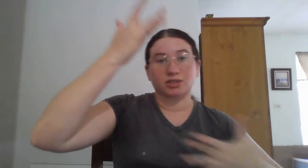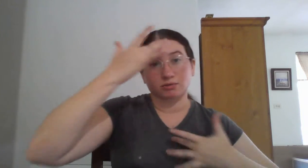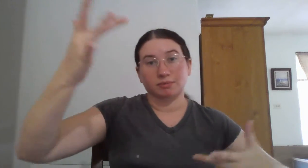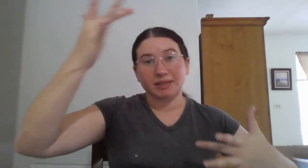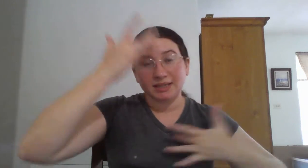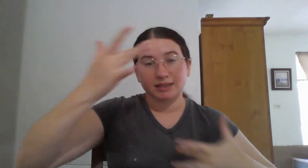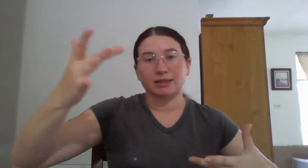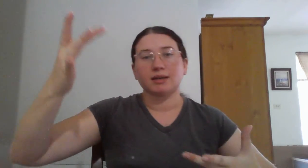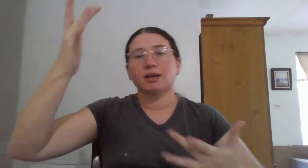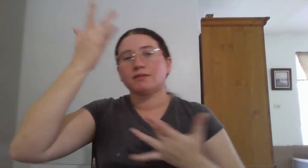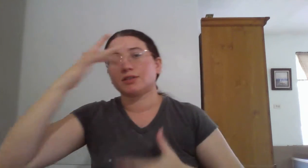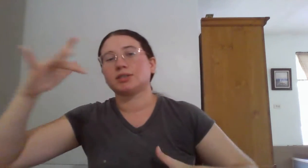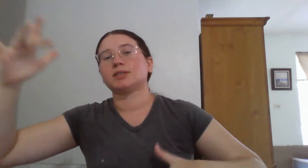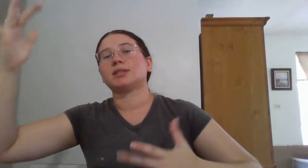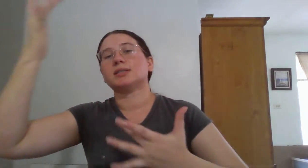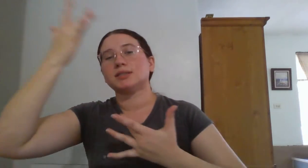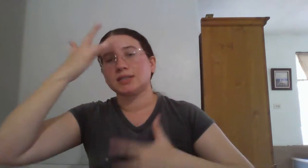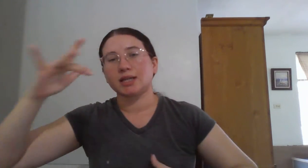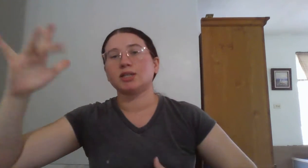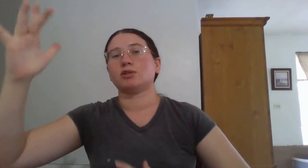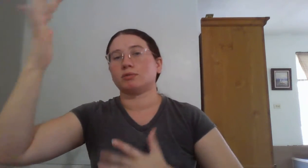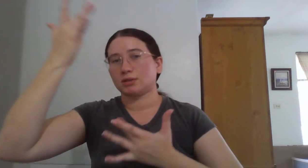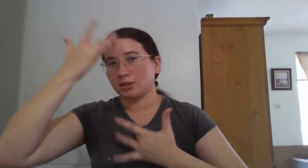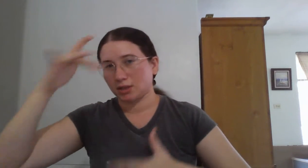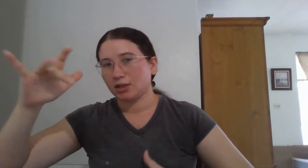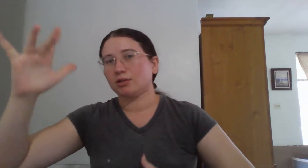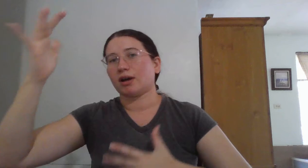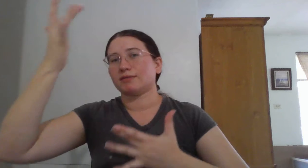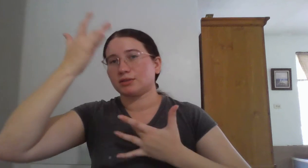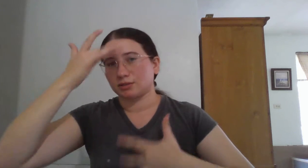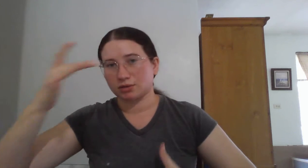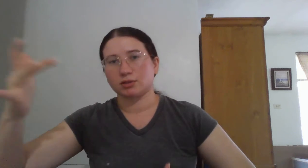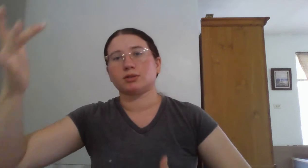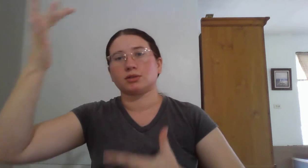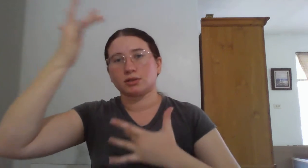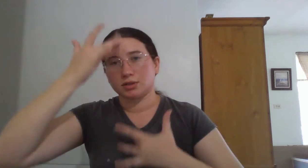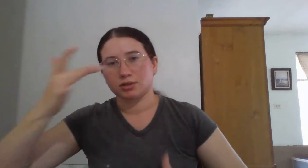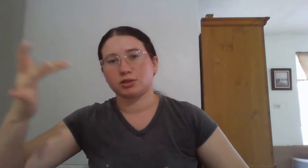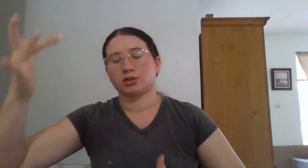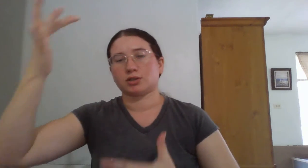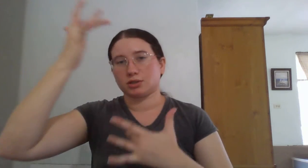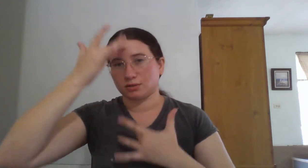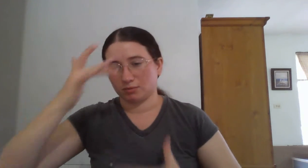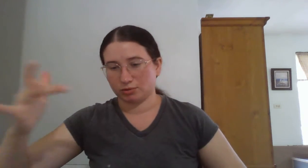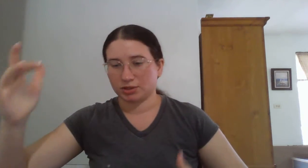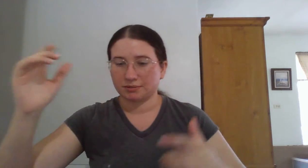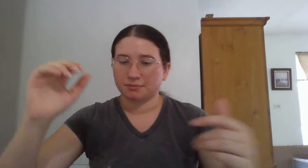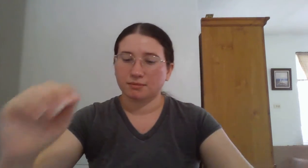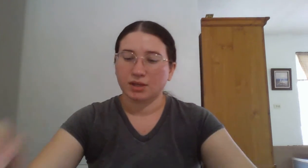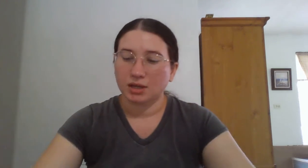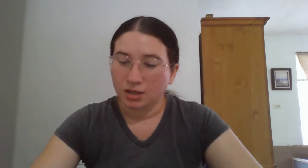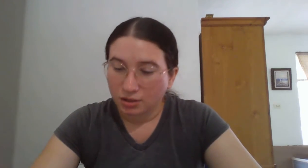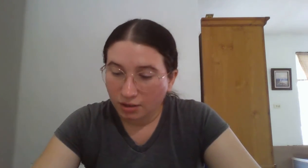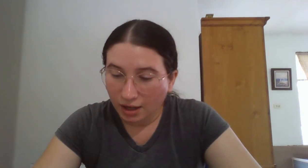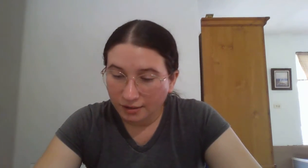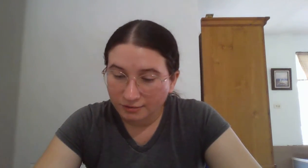versus repeatedly versus continually. You have the circular motion. You have